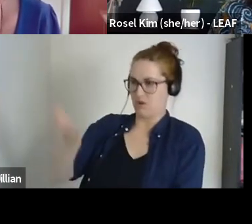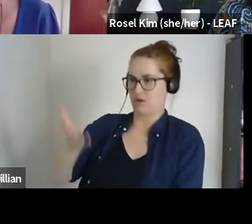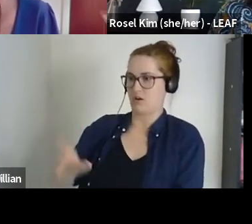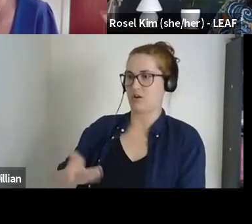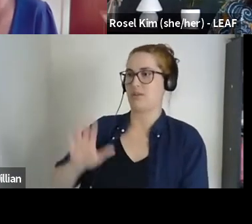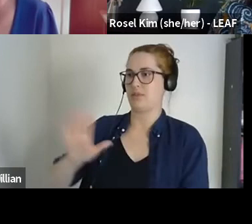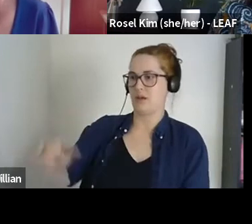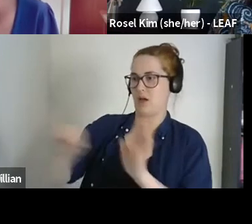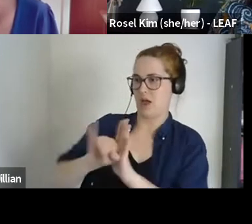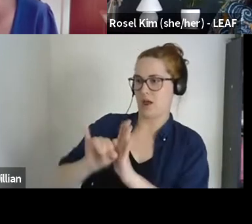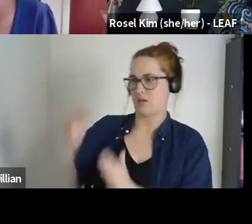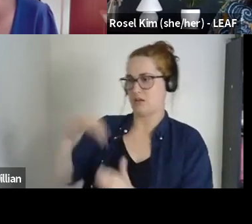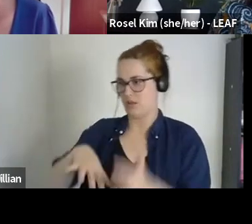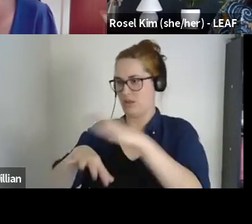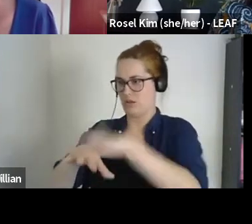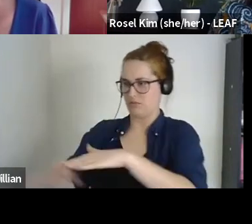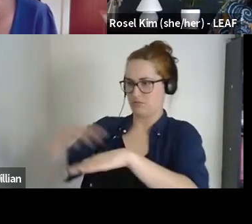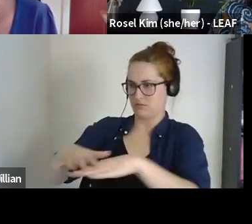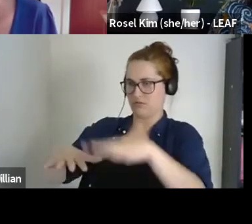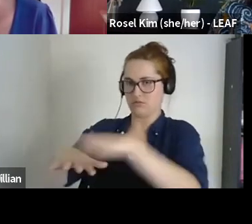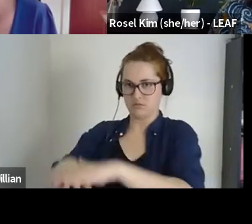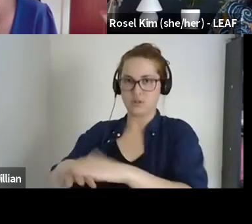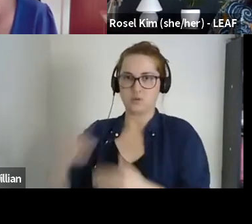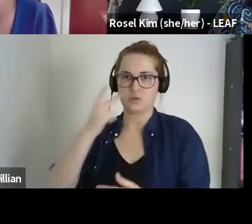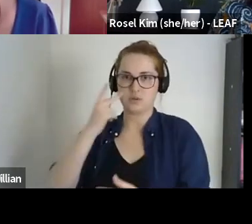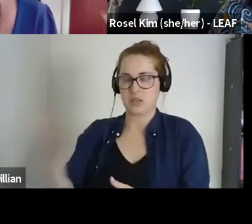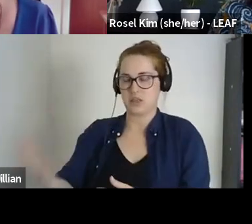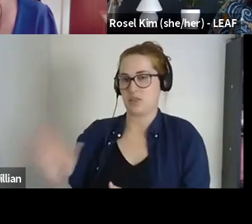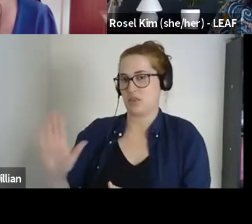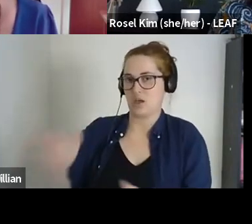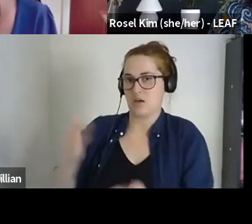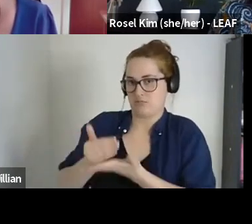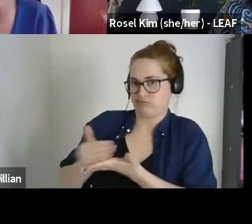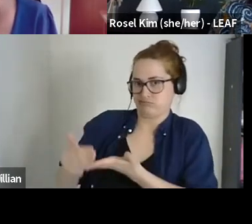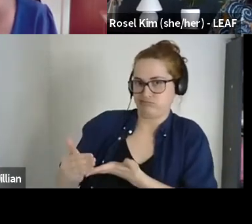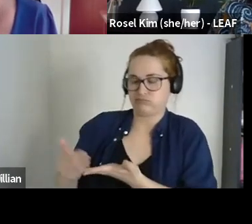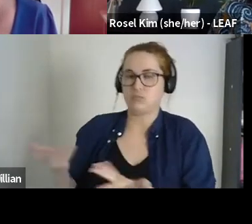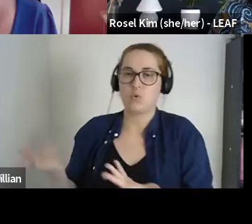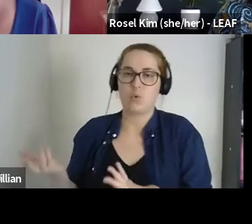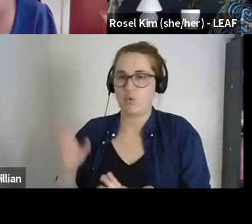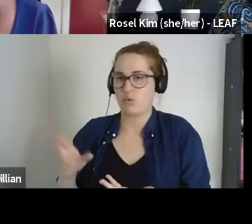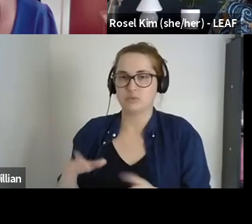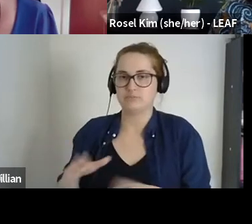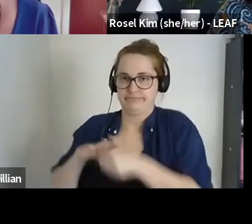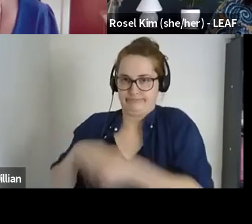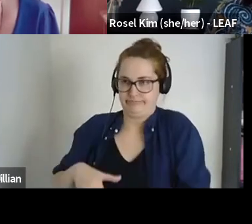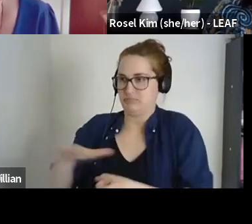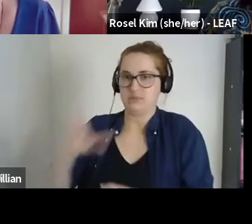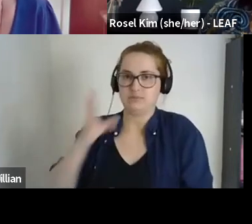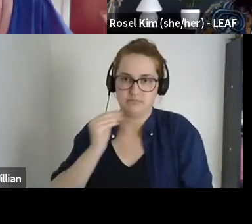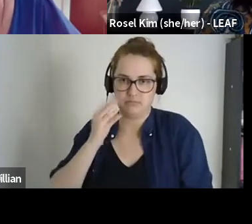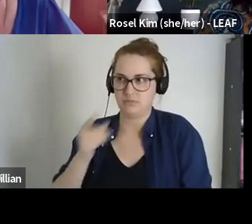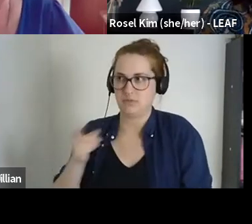of coalesce to form that particular marginalization or discrimination that they experience. I also just want to